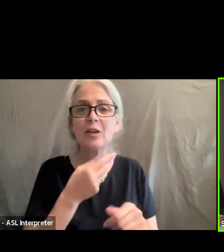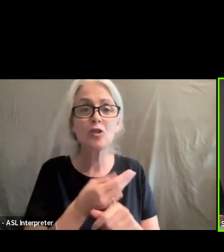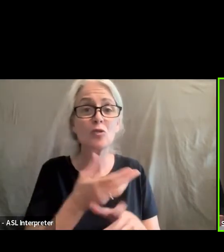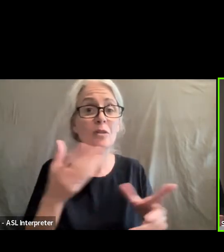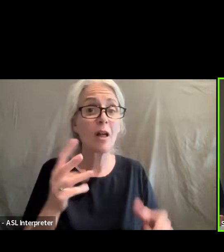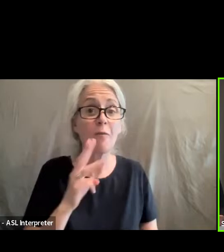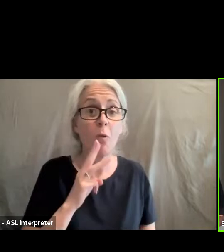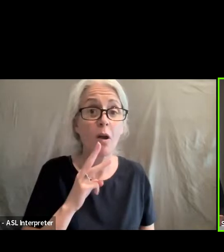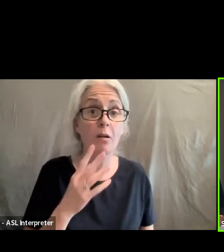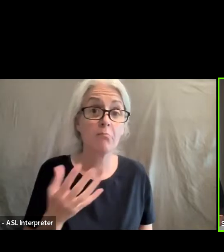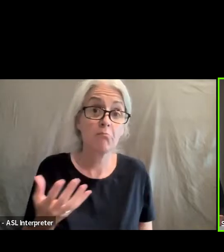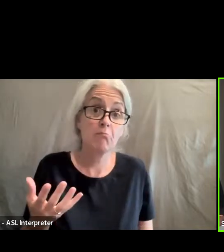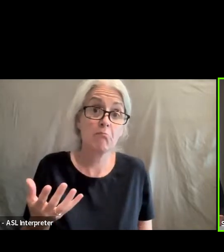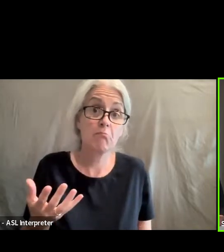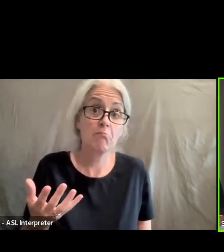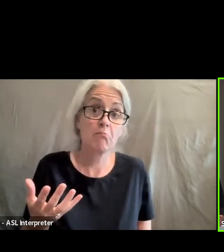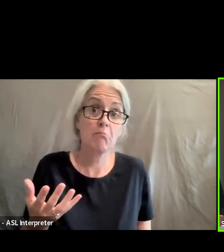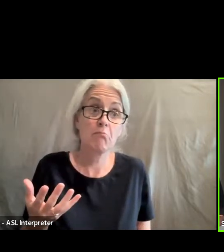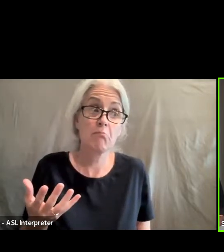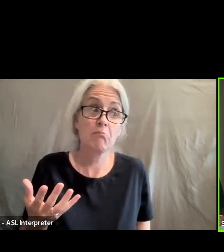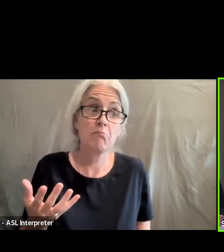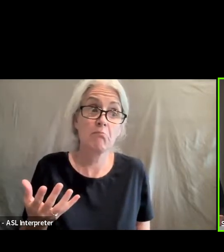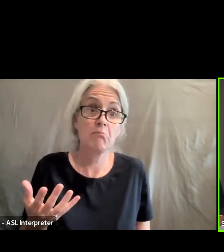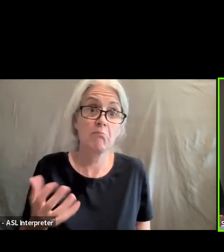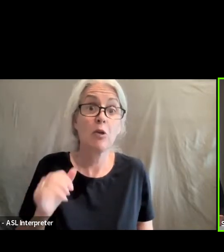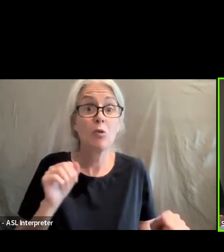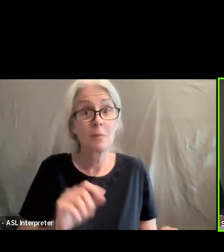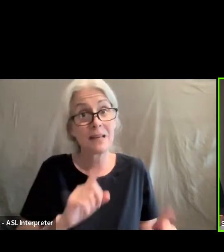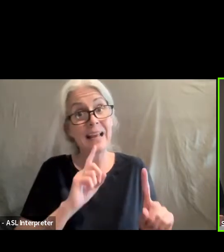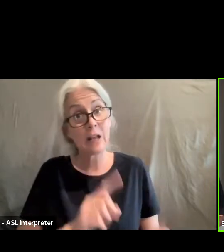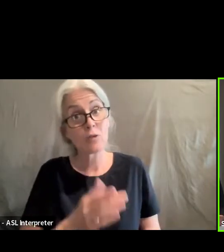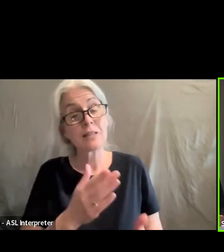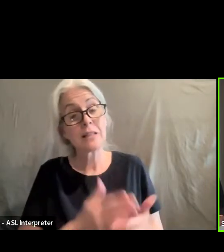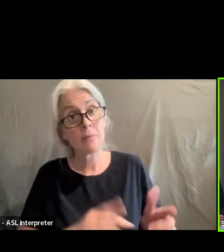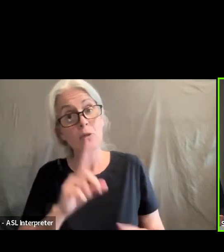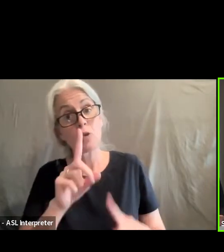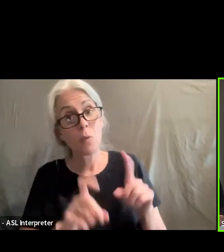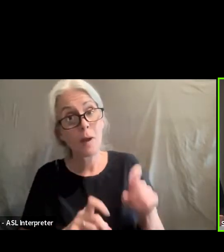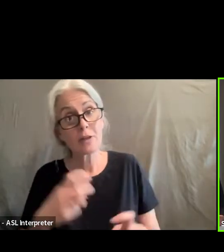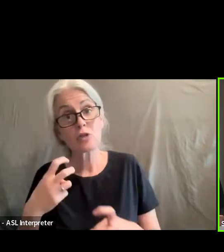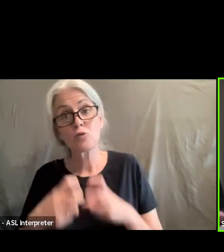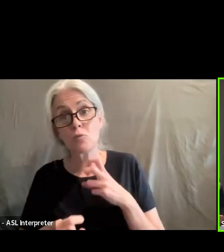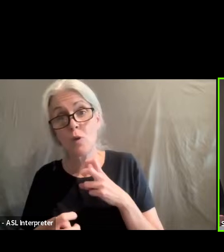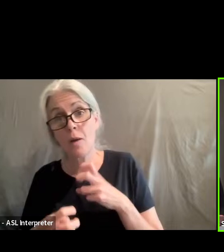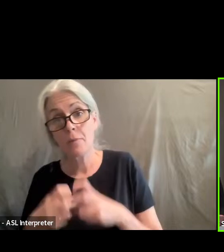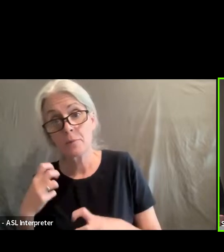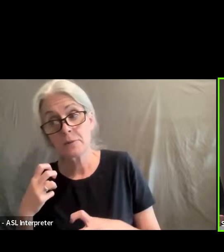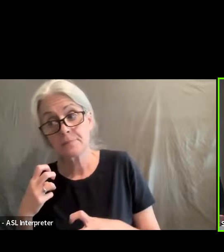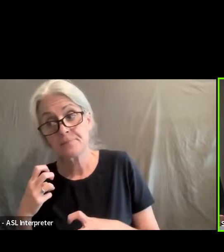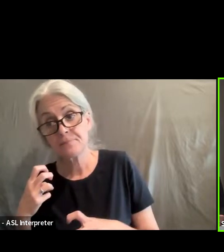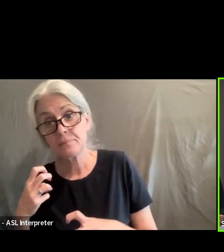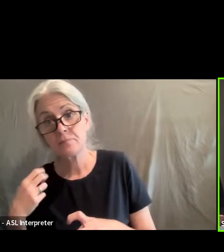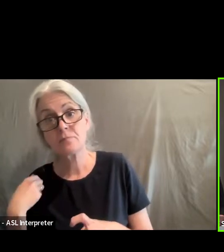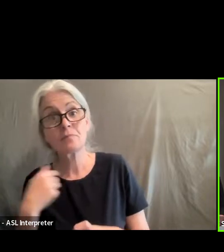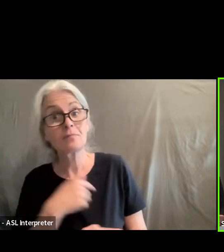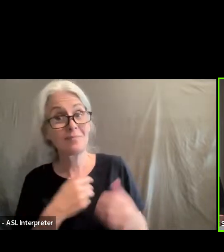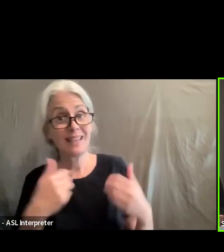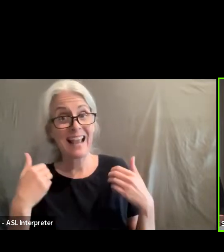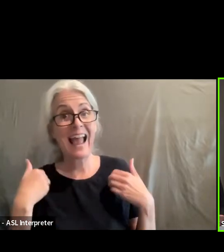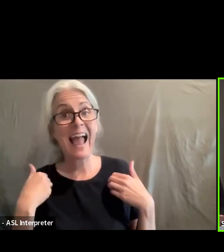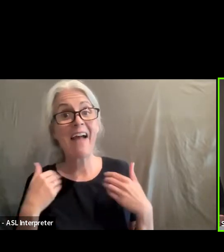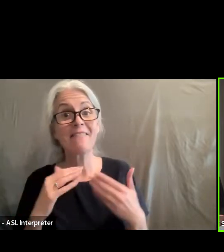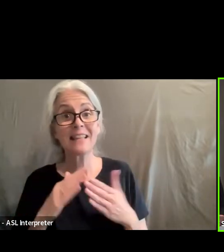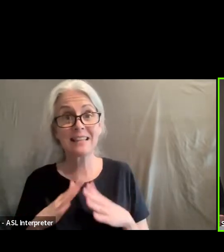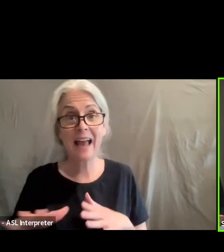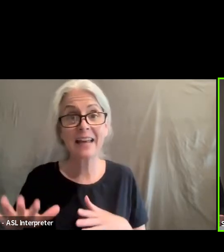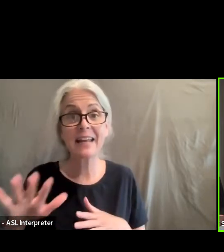water? It could be actually answering some of the questions to the problems that we have as a